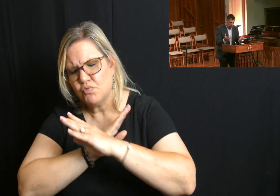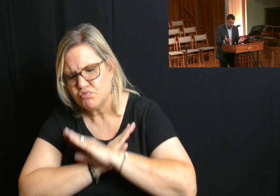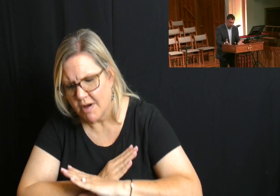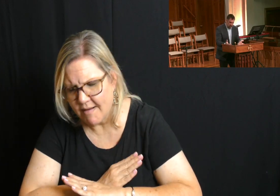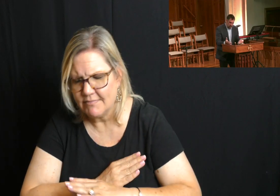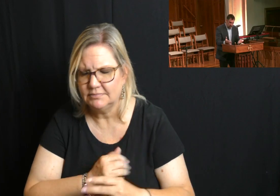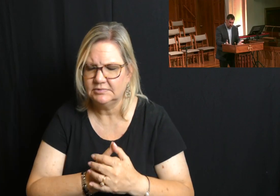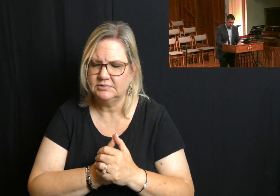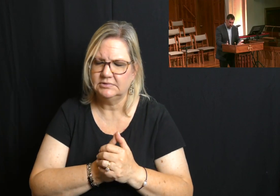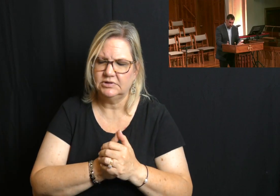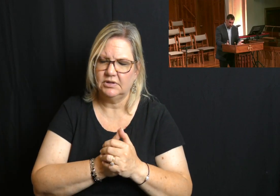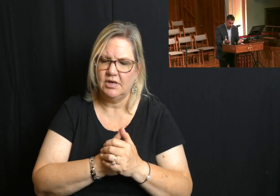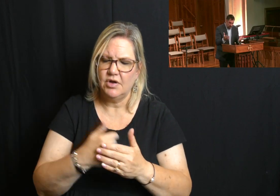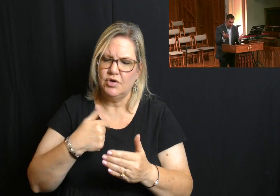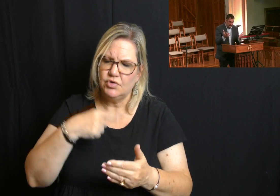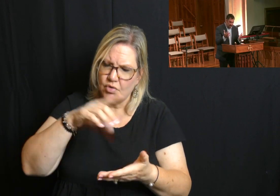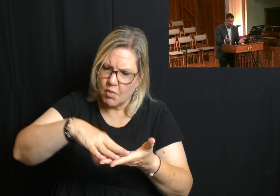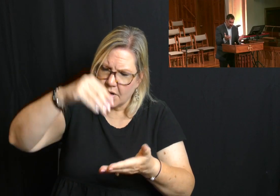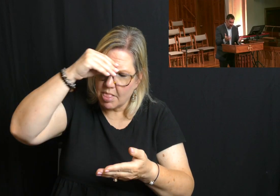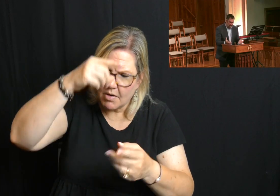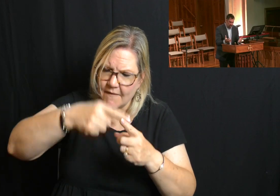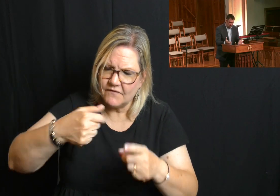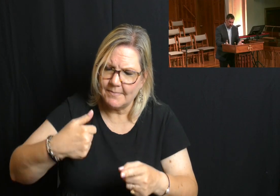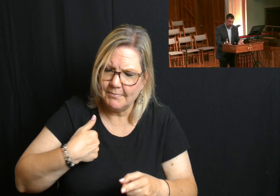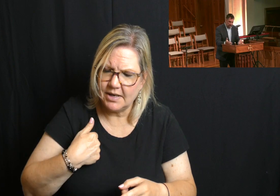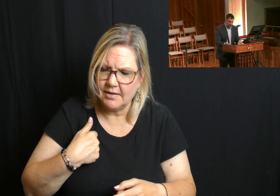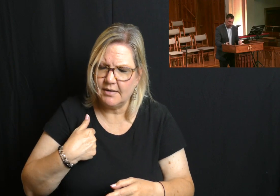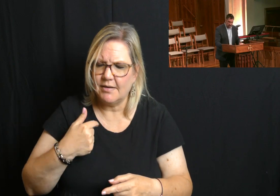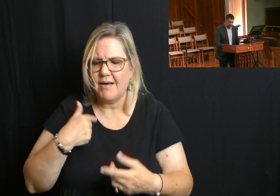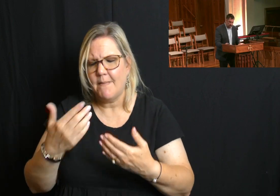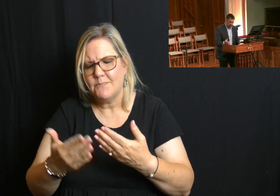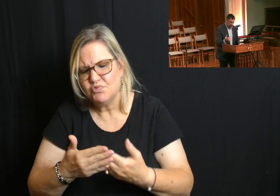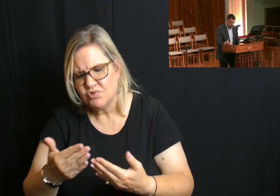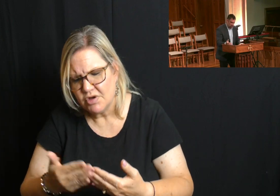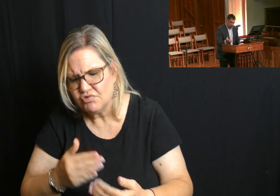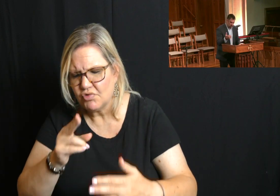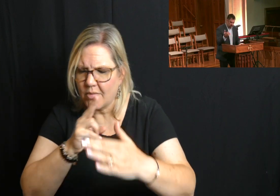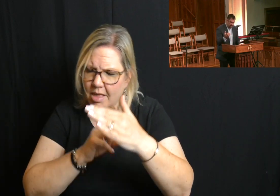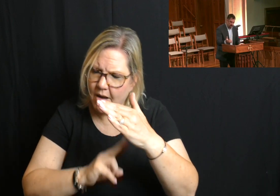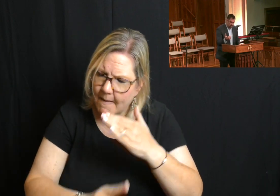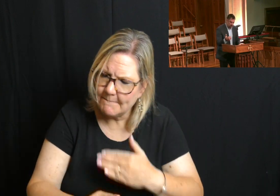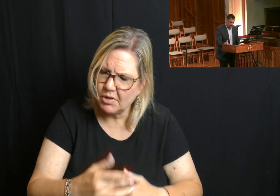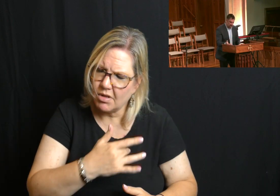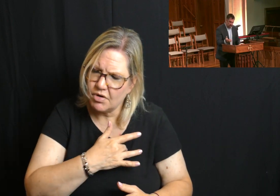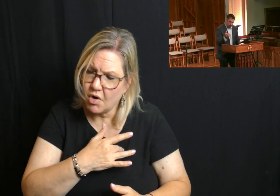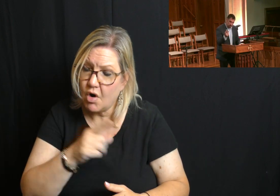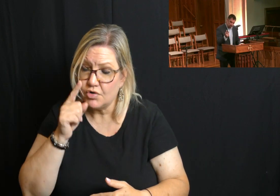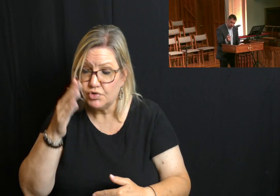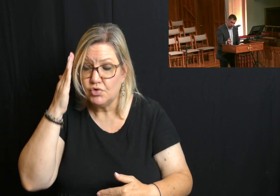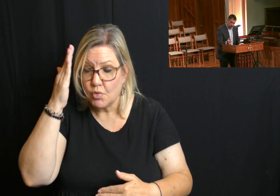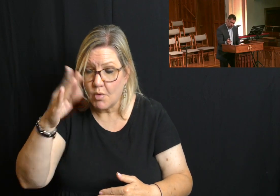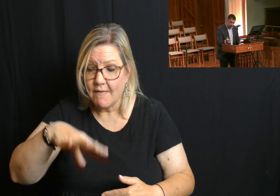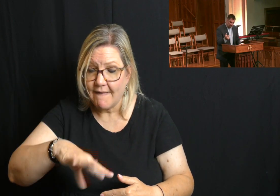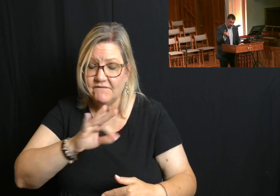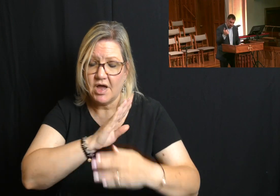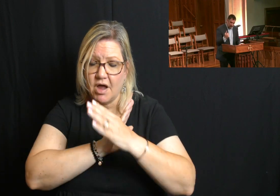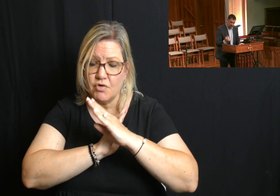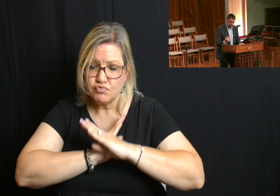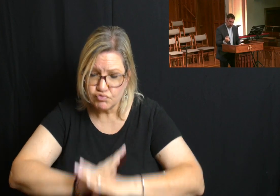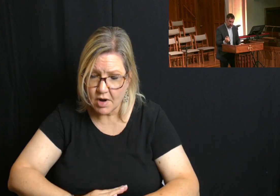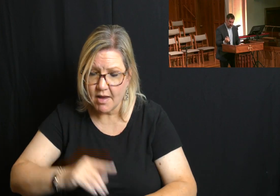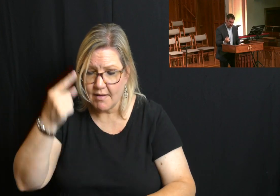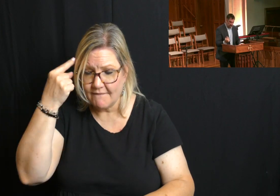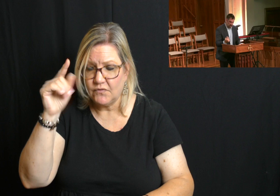And I'm a gentle and humble, and for I am gentle and humble in heart, and you will find rest for your souls. For